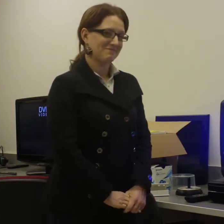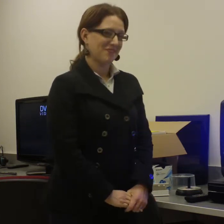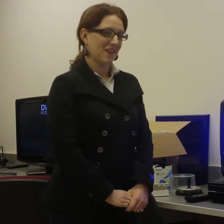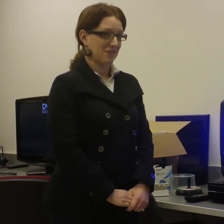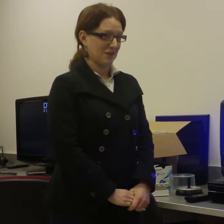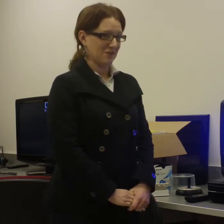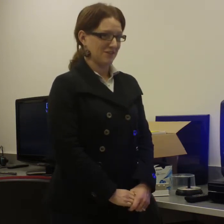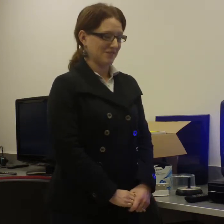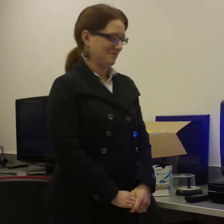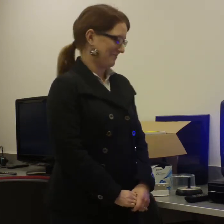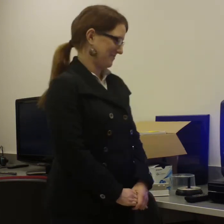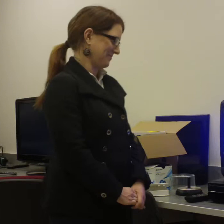If it loads.